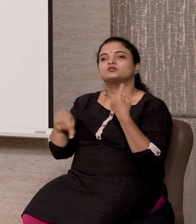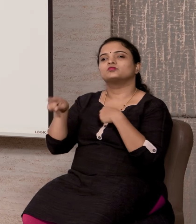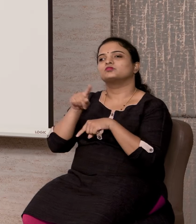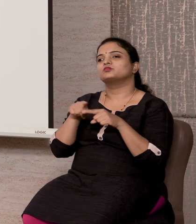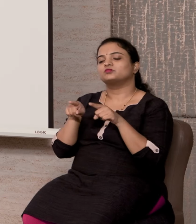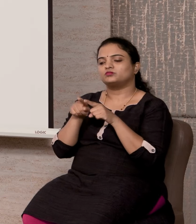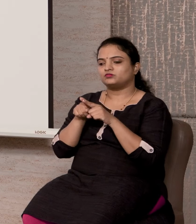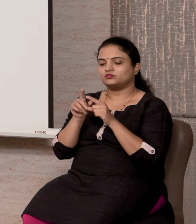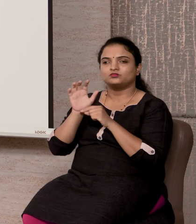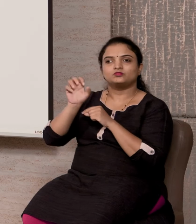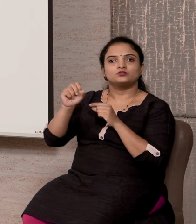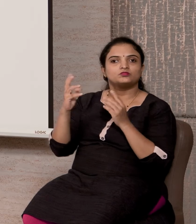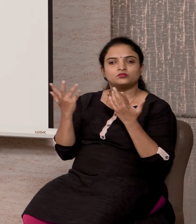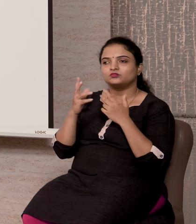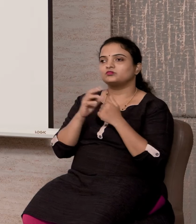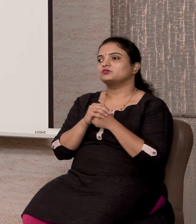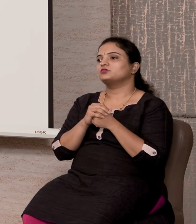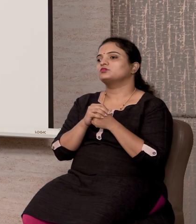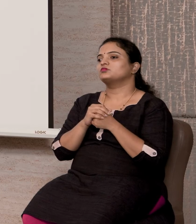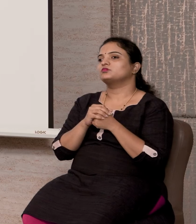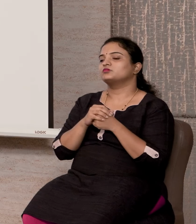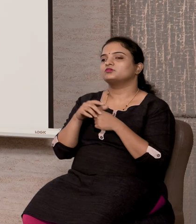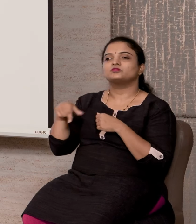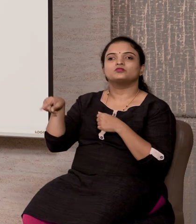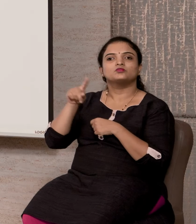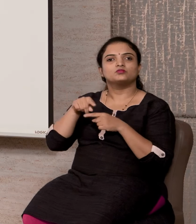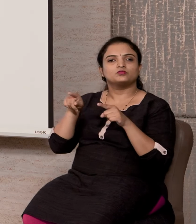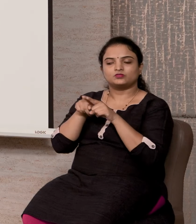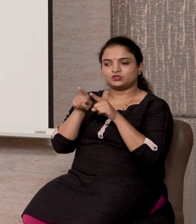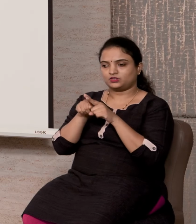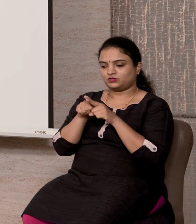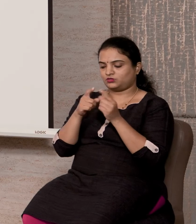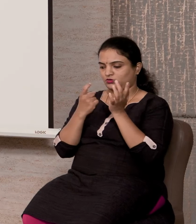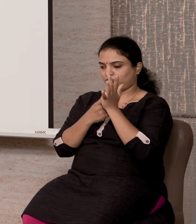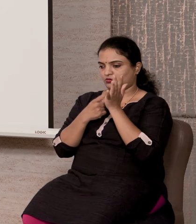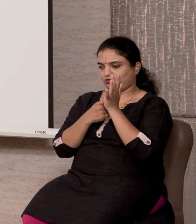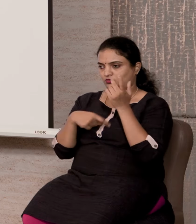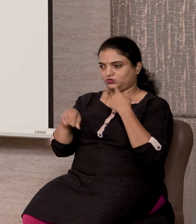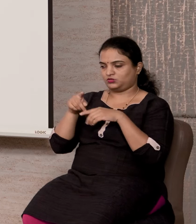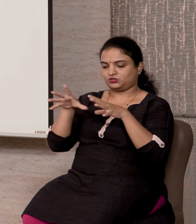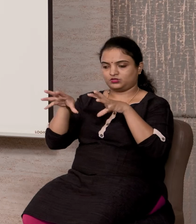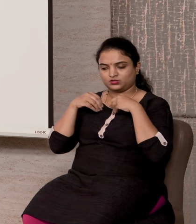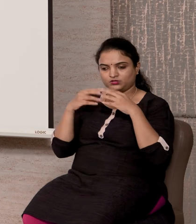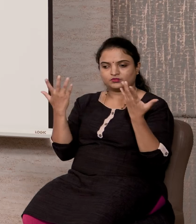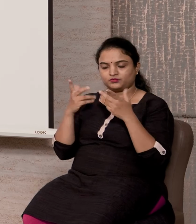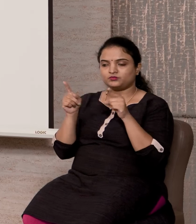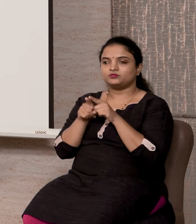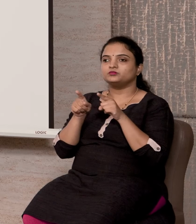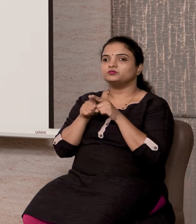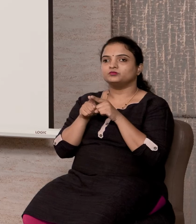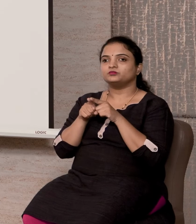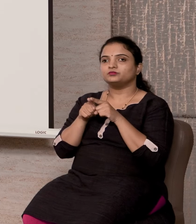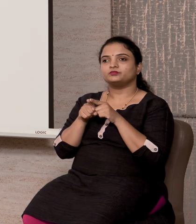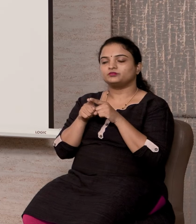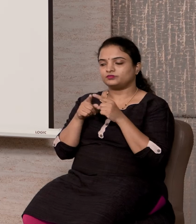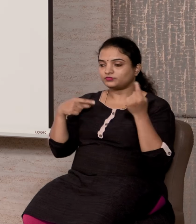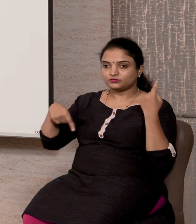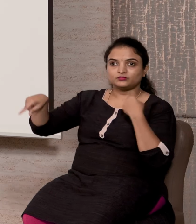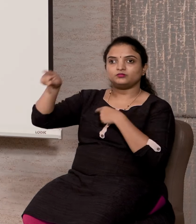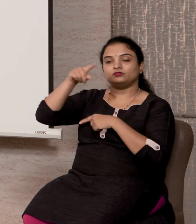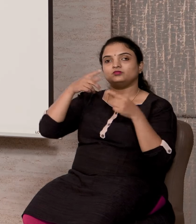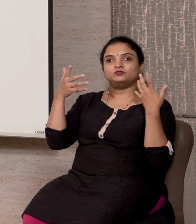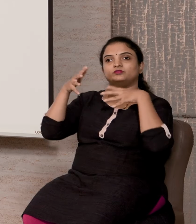try to reach out. So I think that is where all of our roles come in, right? So this is where I want to end my talk with all of us are inclusion allies here,